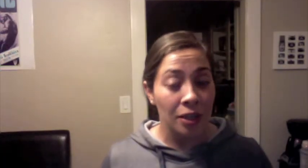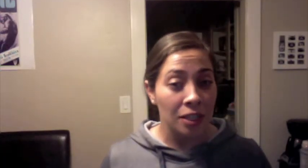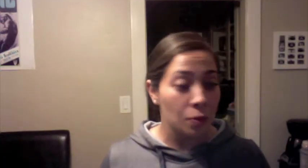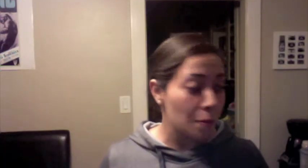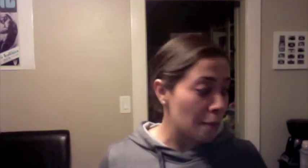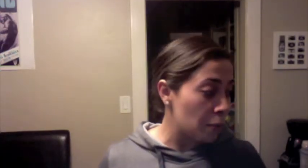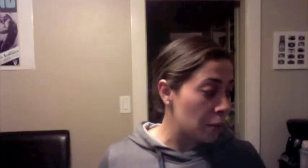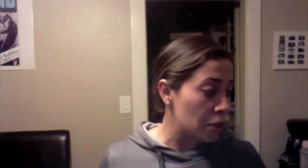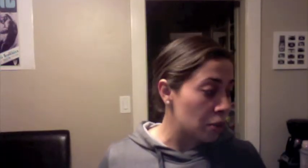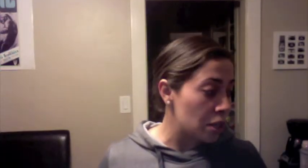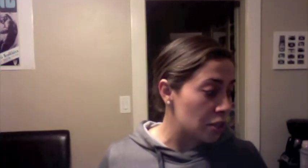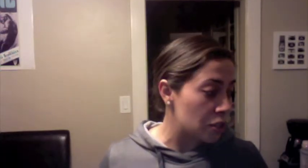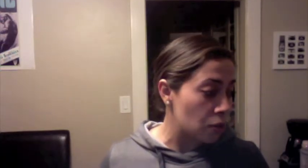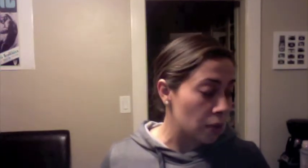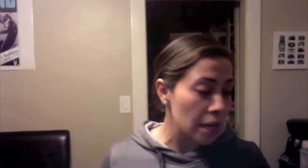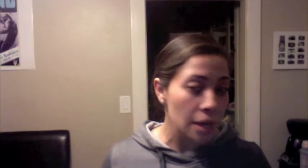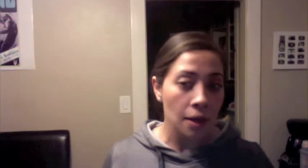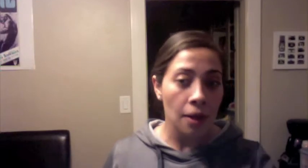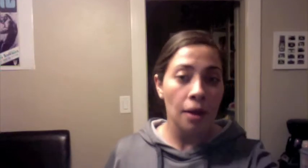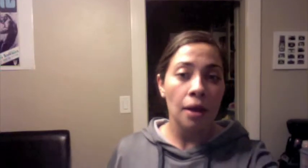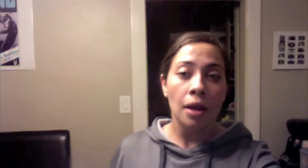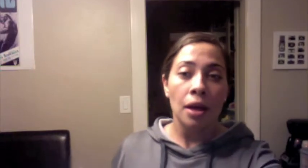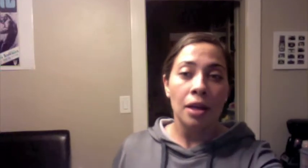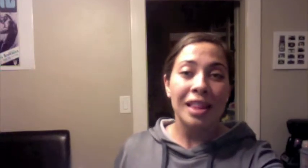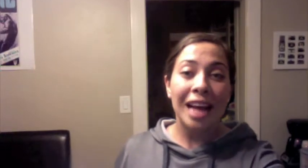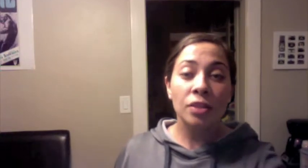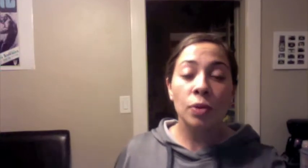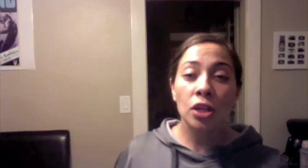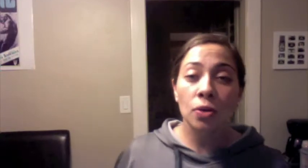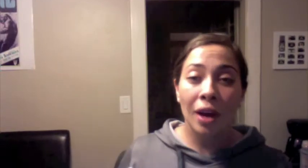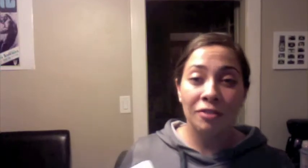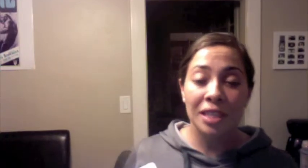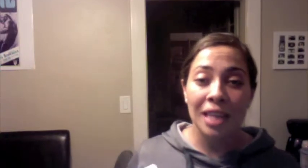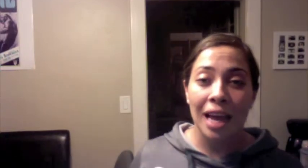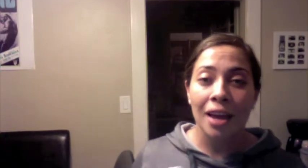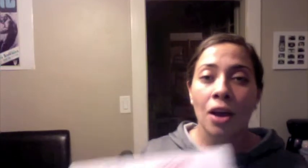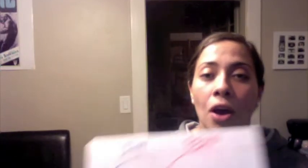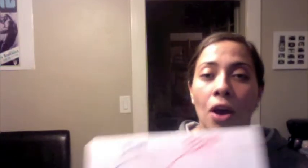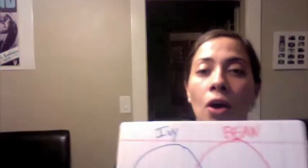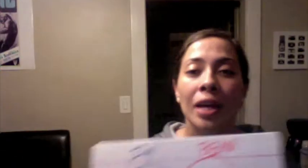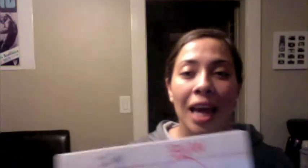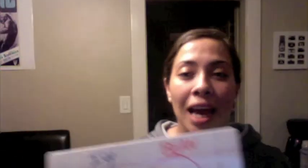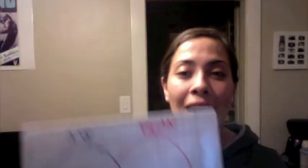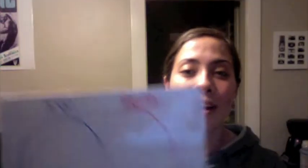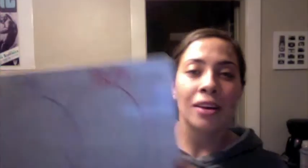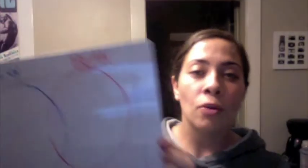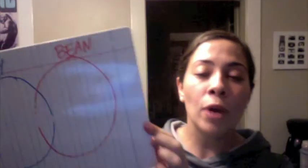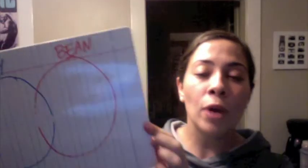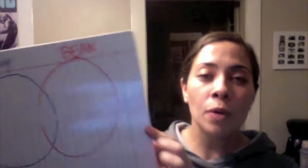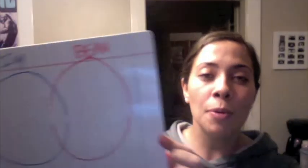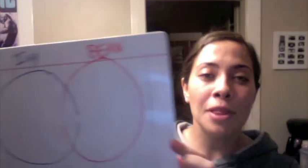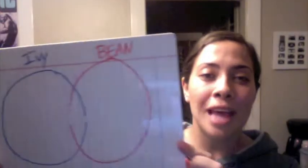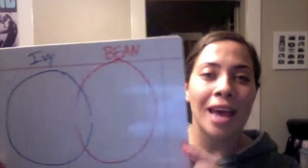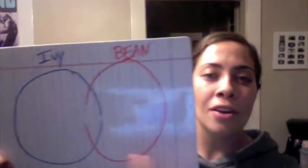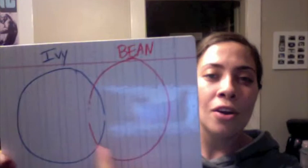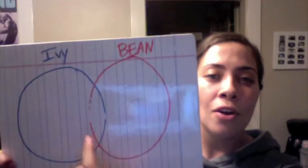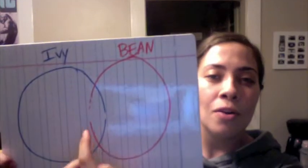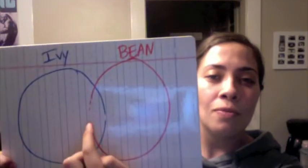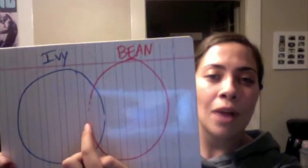characteristics. Remember we learned in the story? That's when you have to say, oh yeah, where do we put that? Right